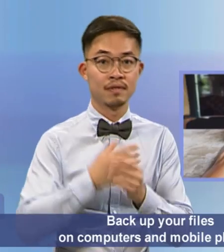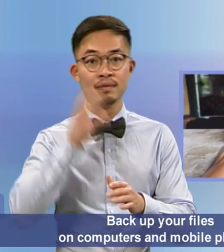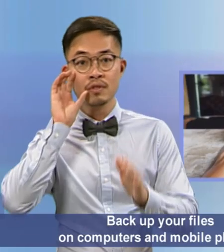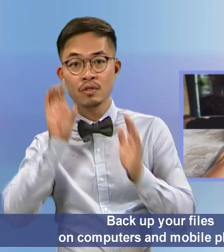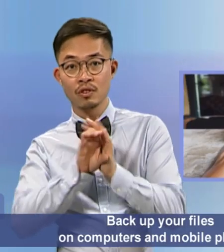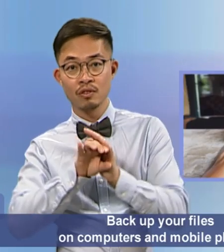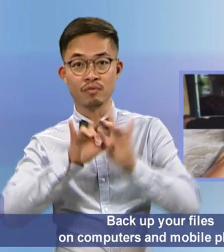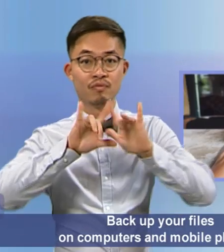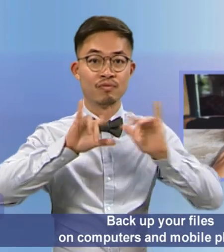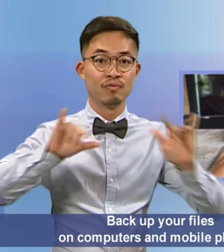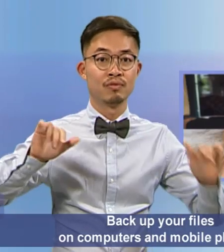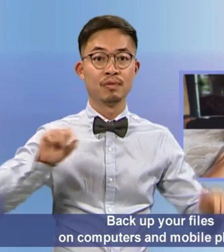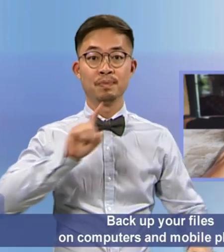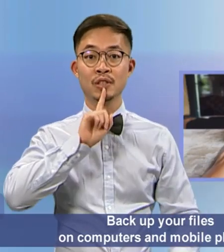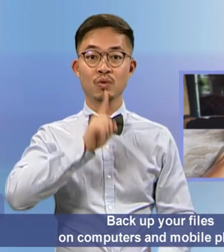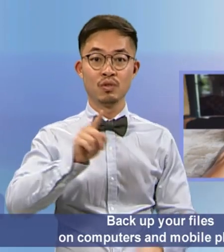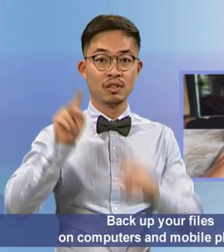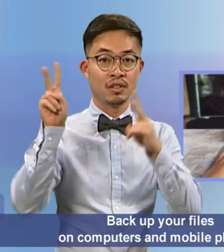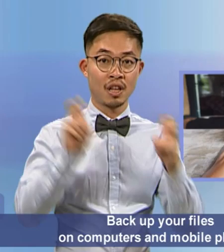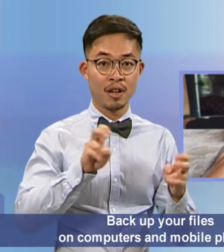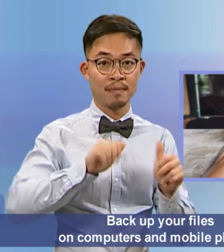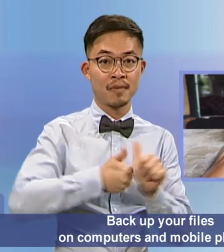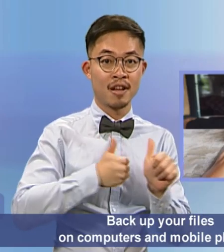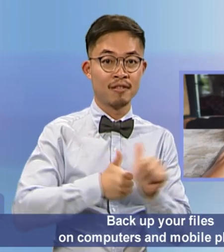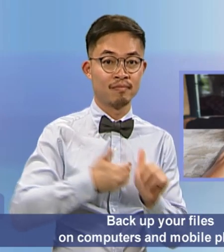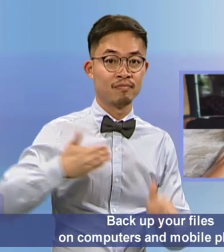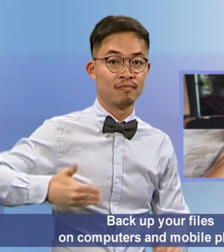Back up your files on computers and mobile phones.